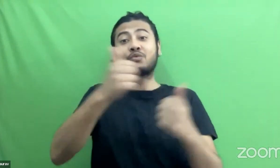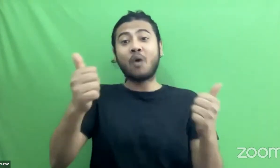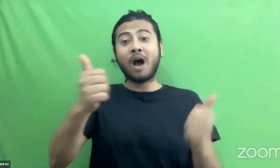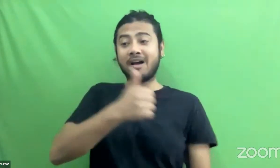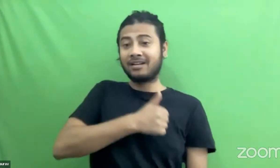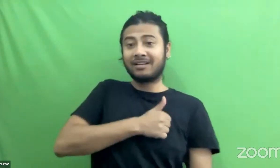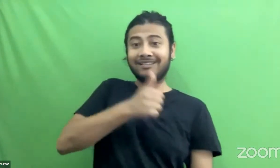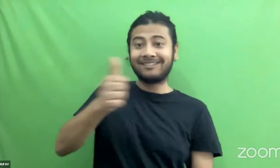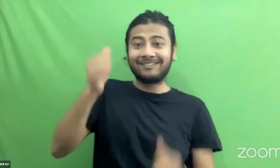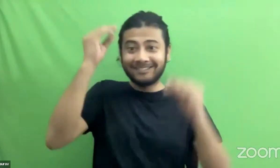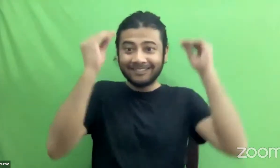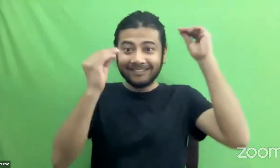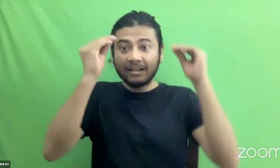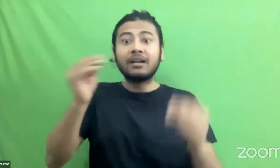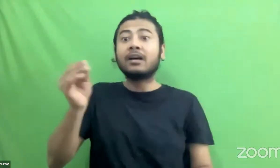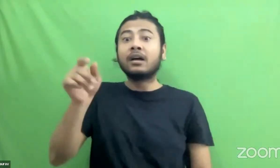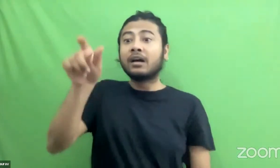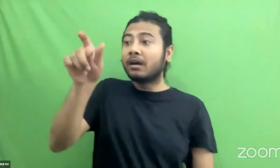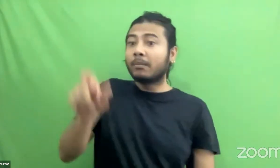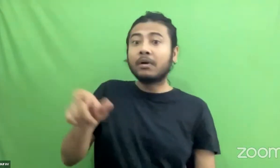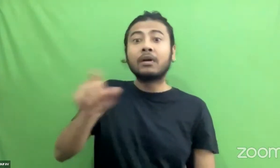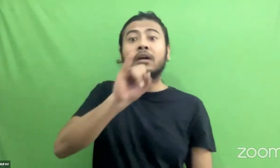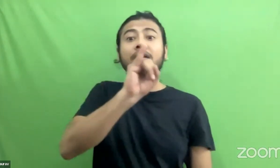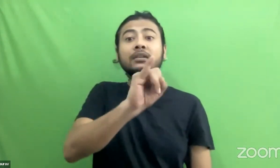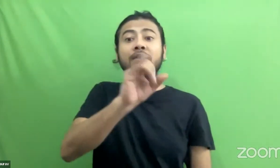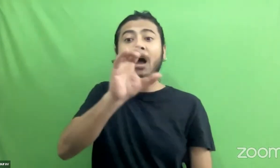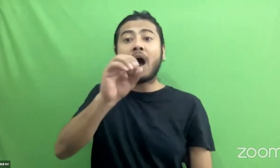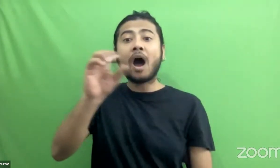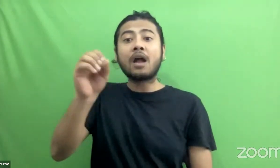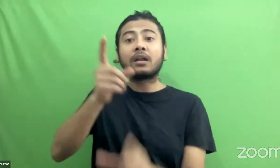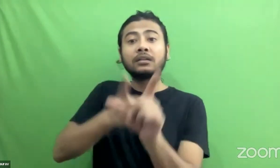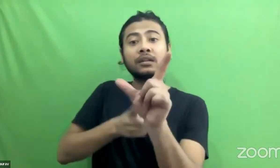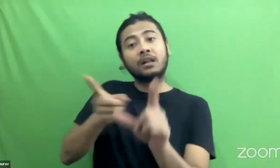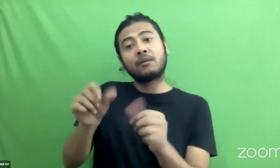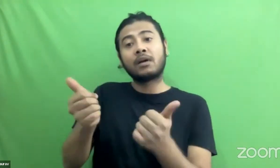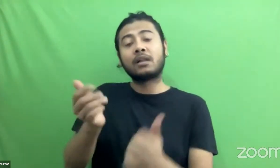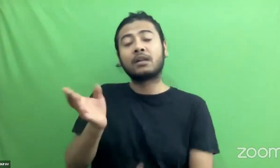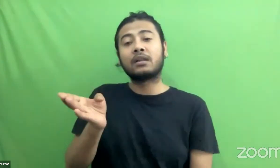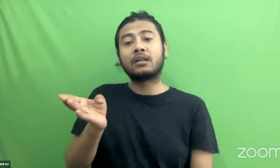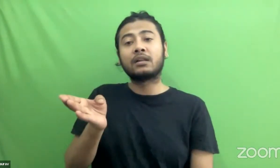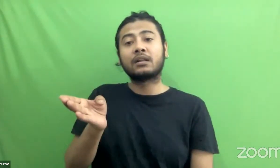years, 600 years. The sages who used to do tapasya would live even for 1,000 years.